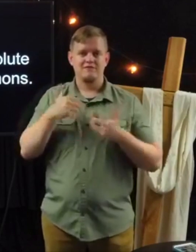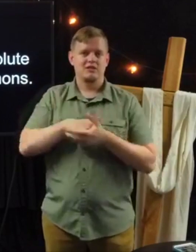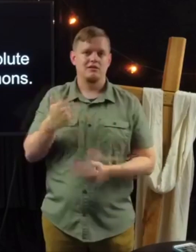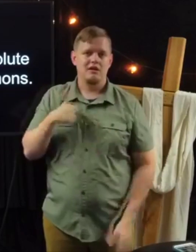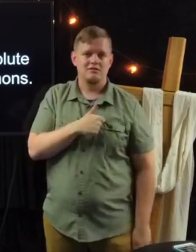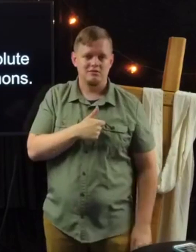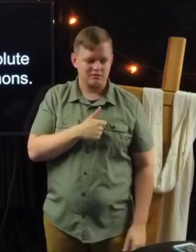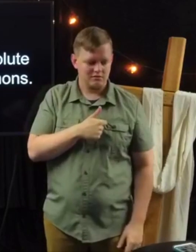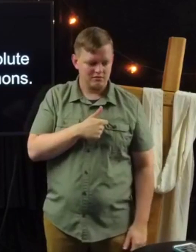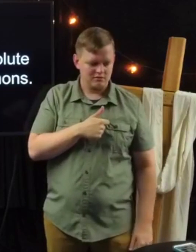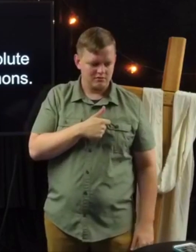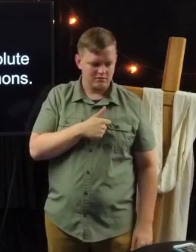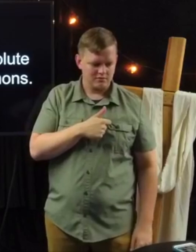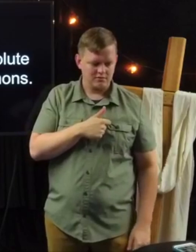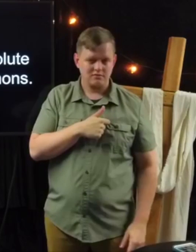to dwell within us.